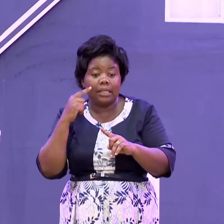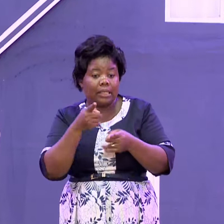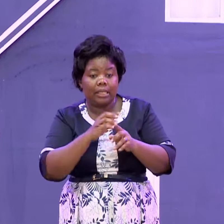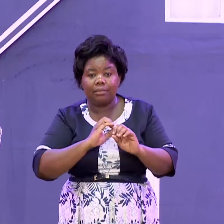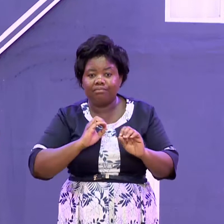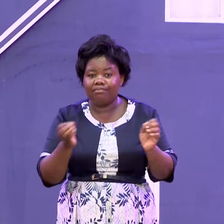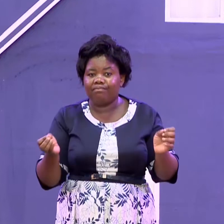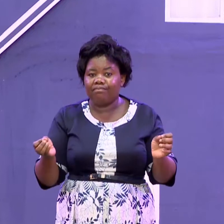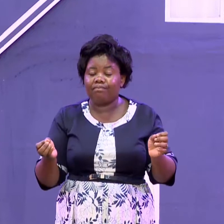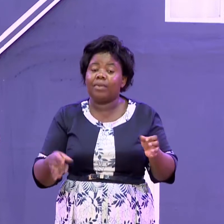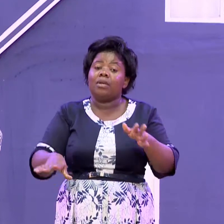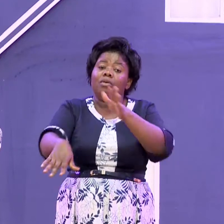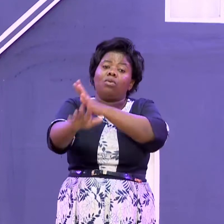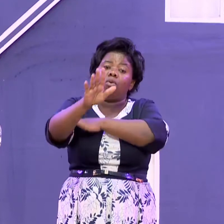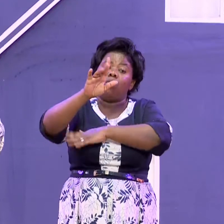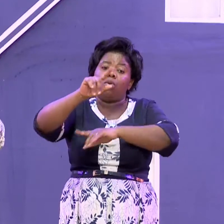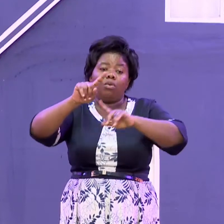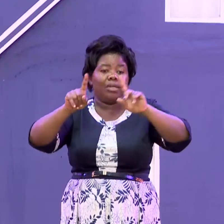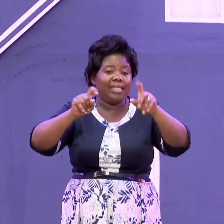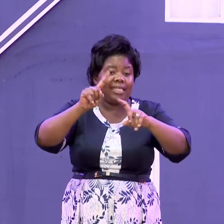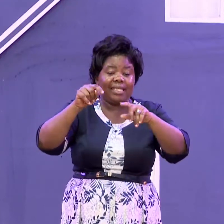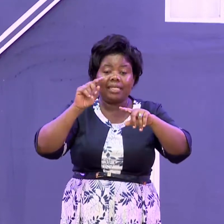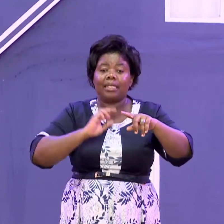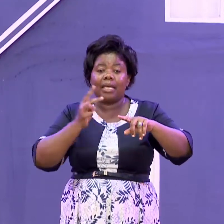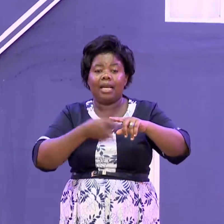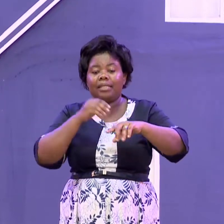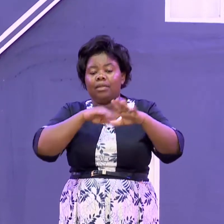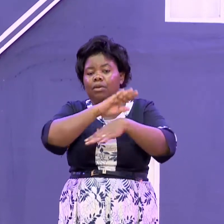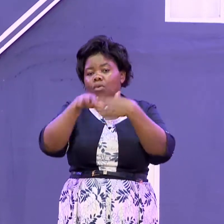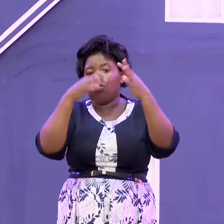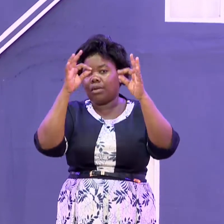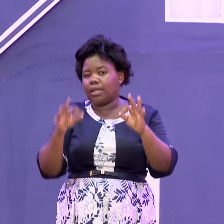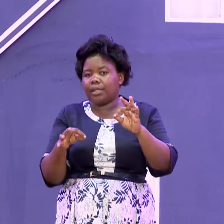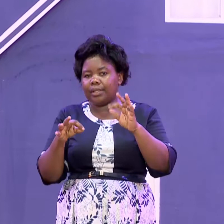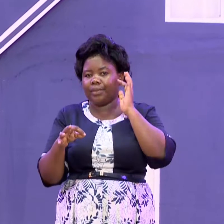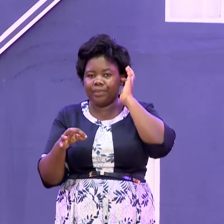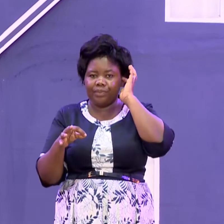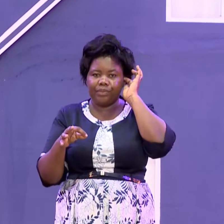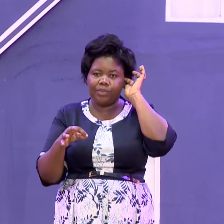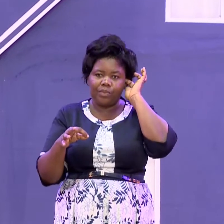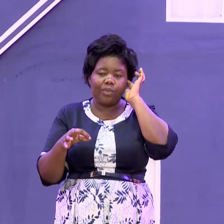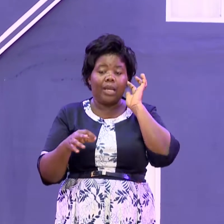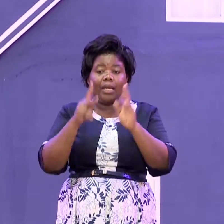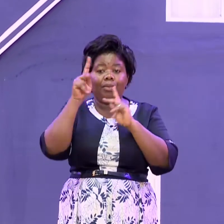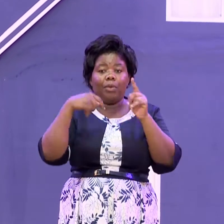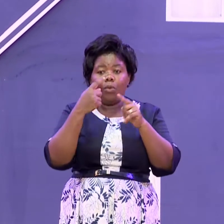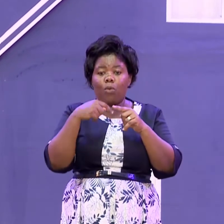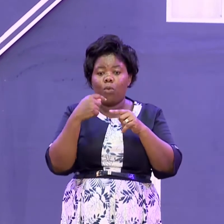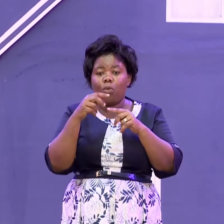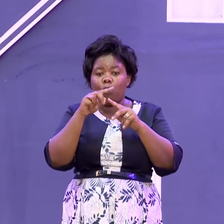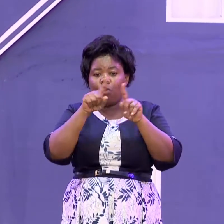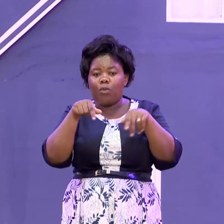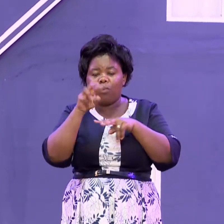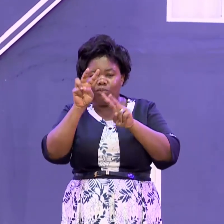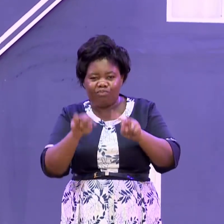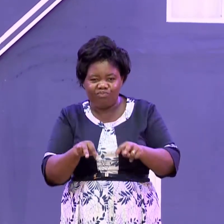seeing us. God is testing us from all these things. The people we despise. The